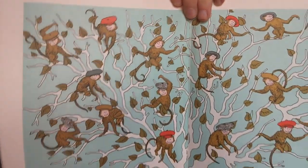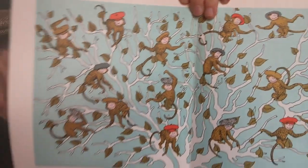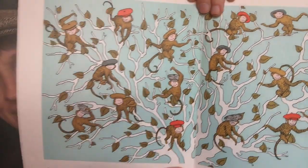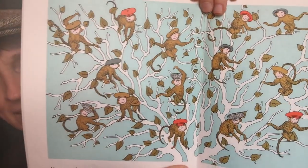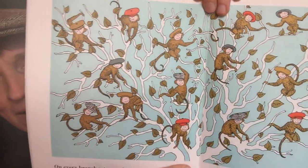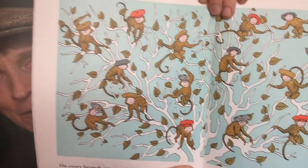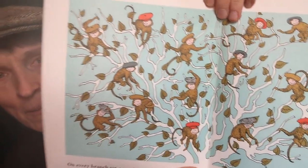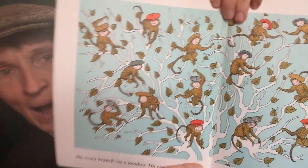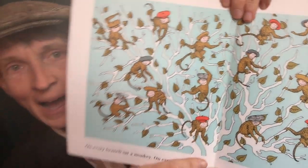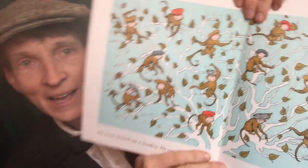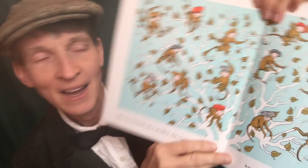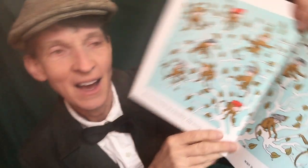Oh my.